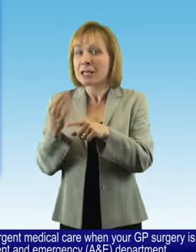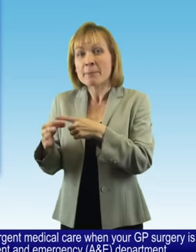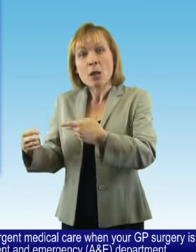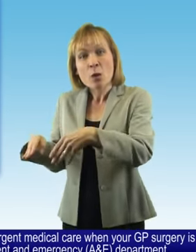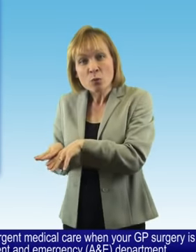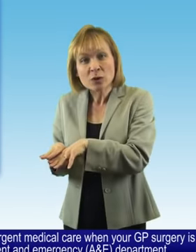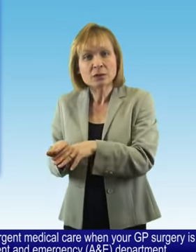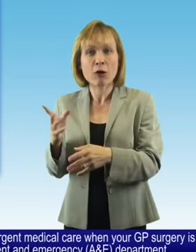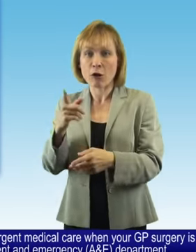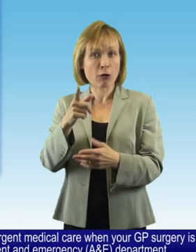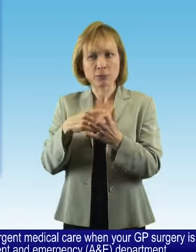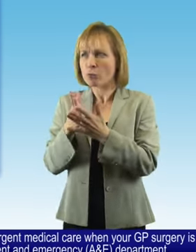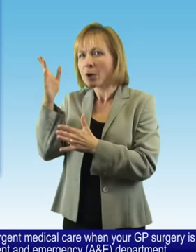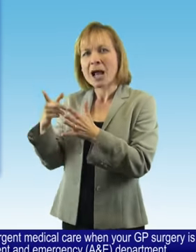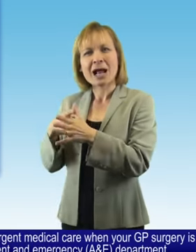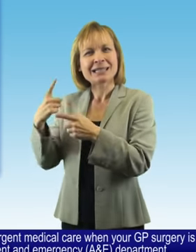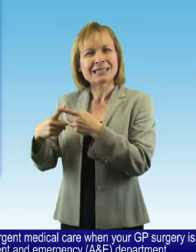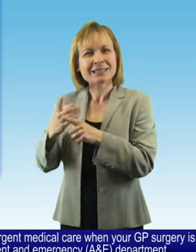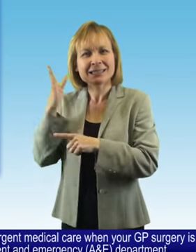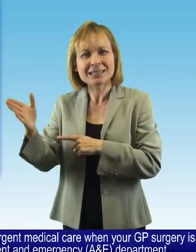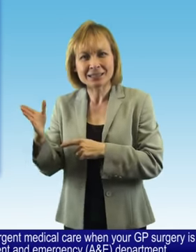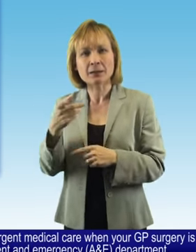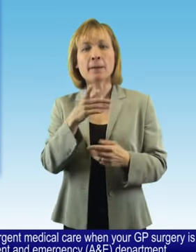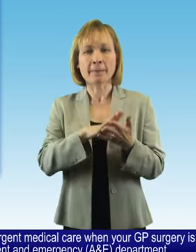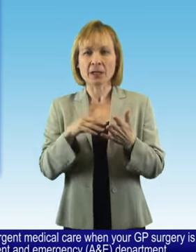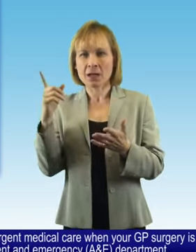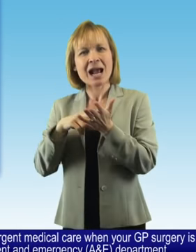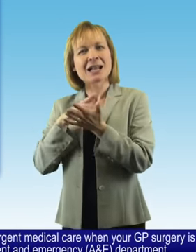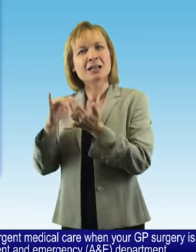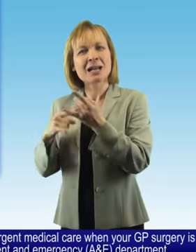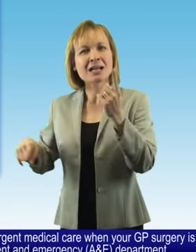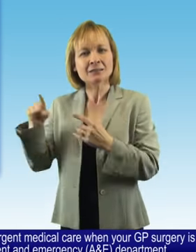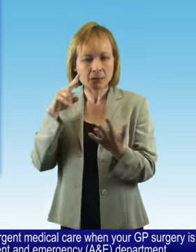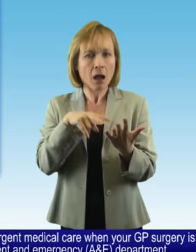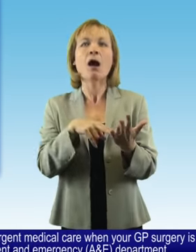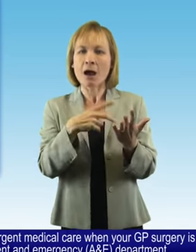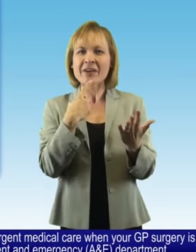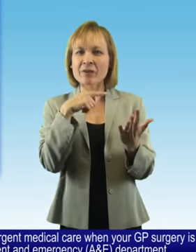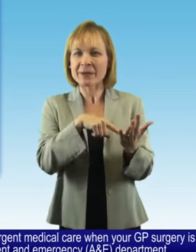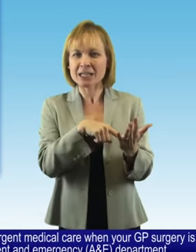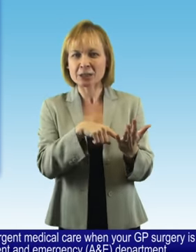GP surgery is closed, or if you go to an accident and emergency department.